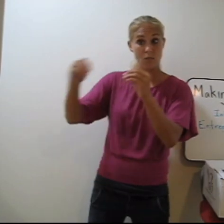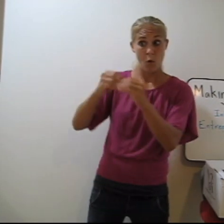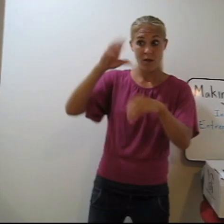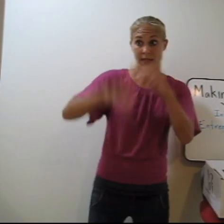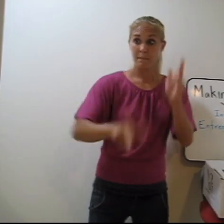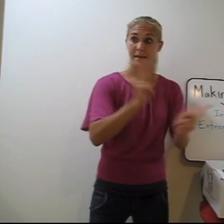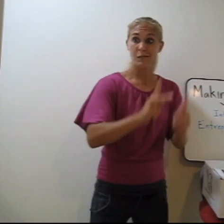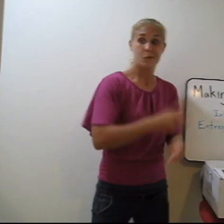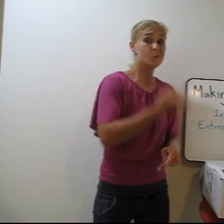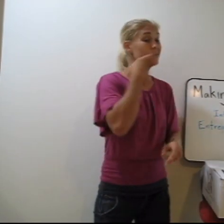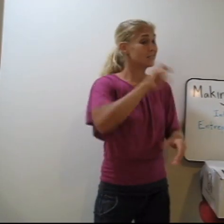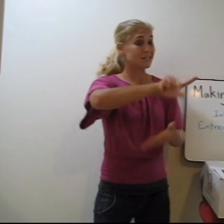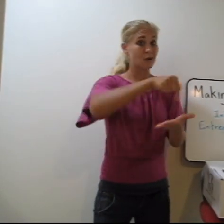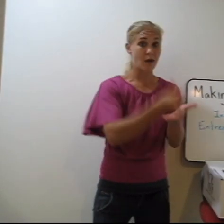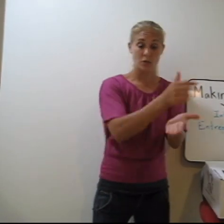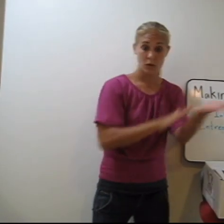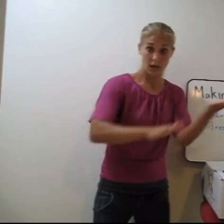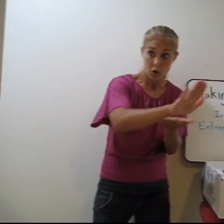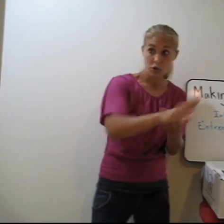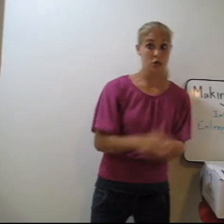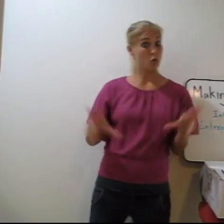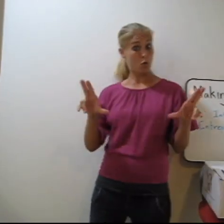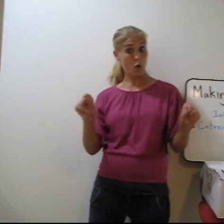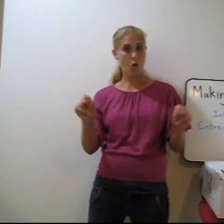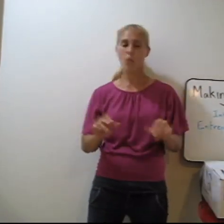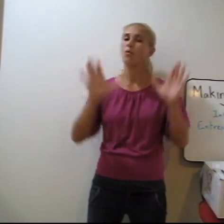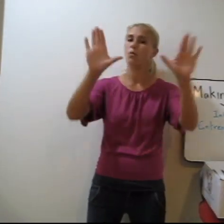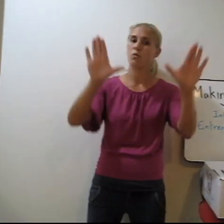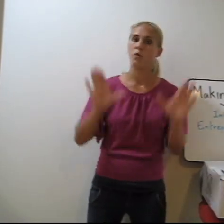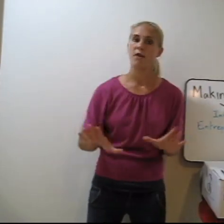No? Well, isn't that fabulous? This is truly the